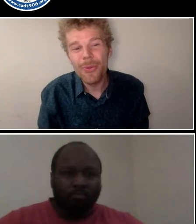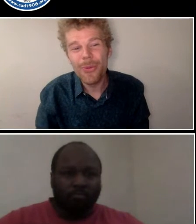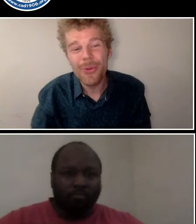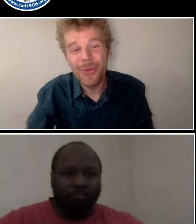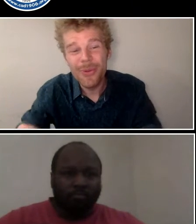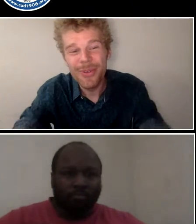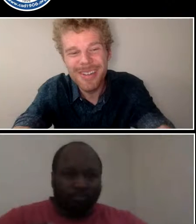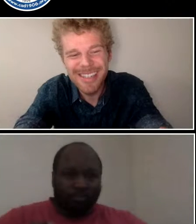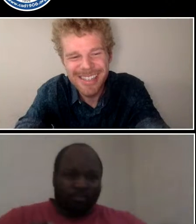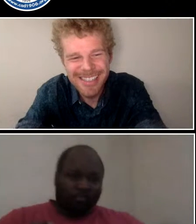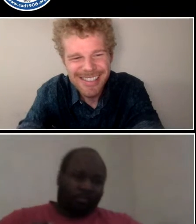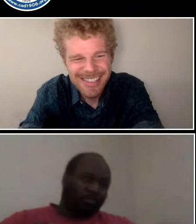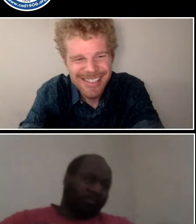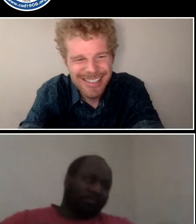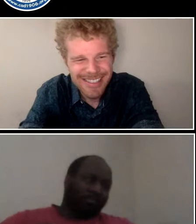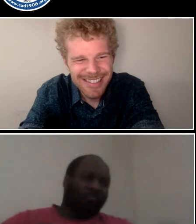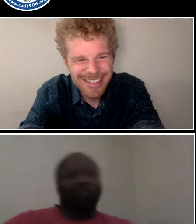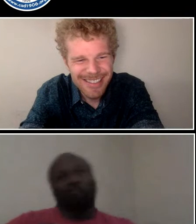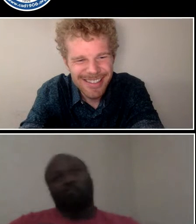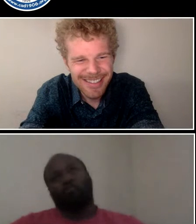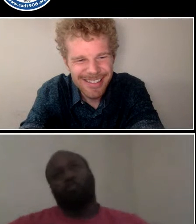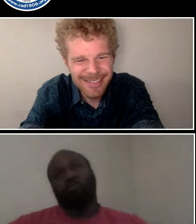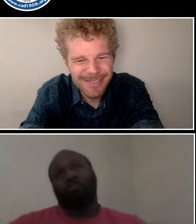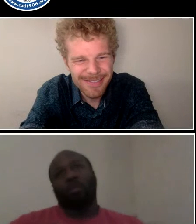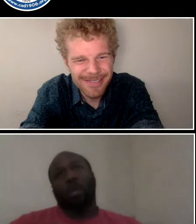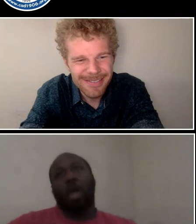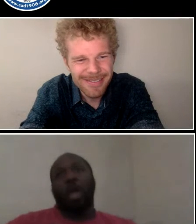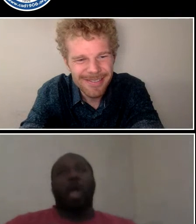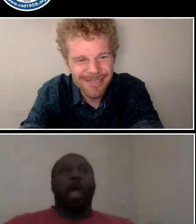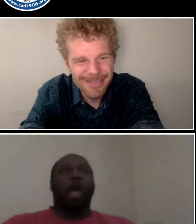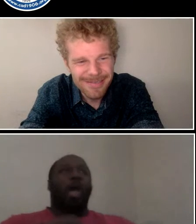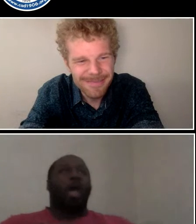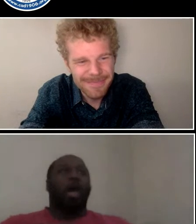I was just asking, how did you convince people to vote for you?